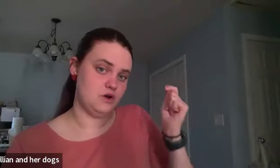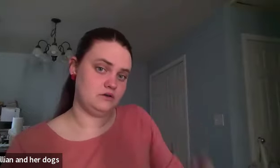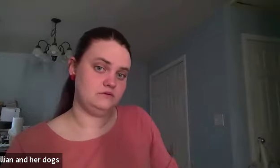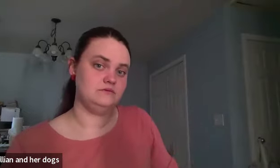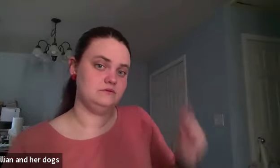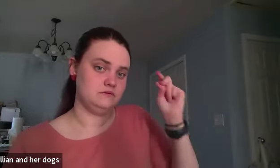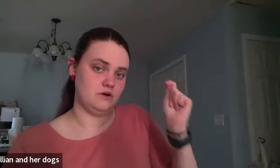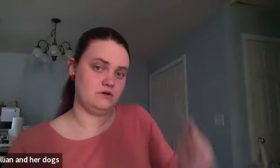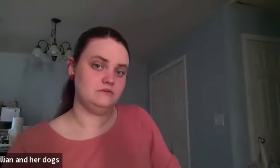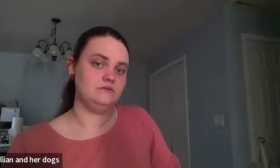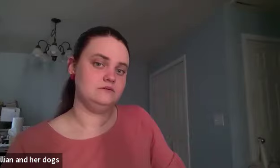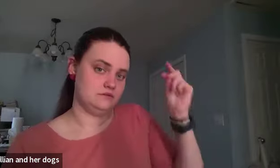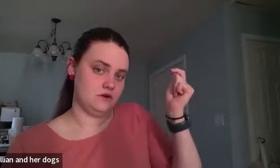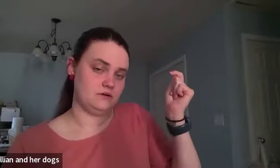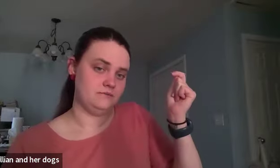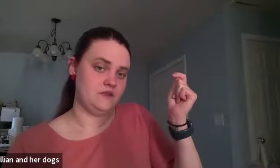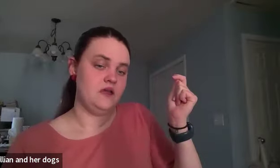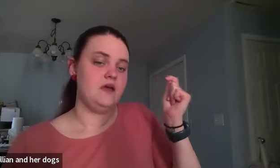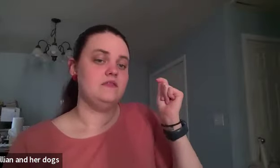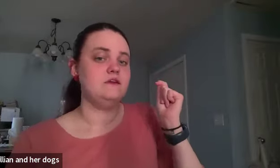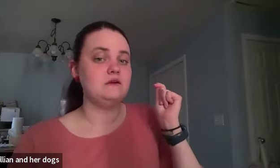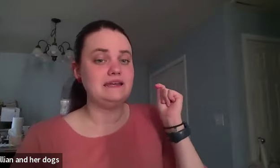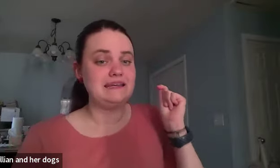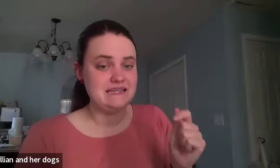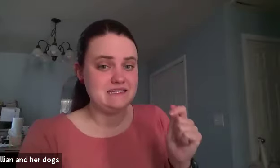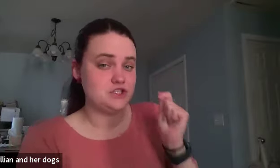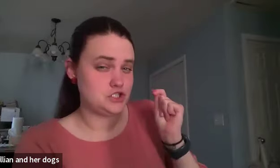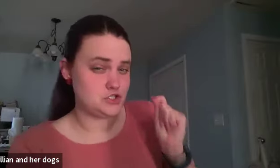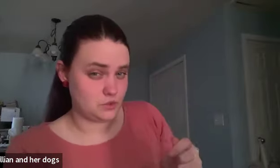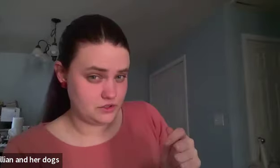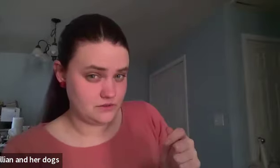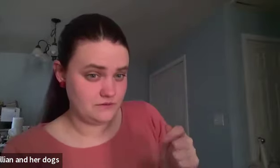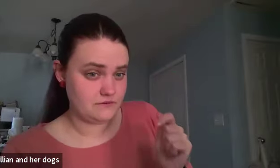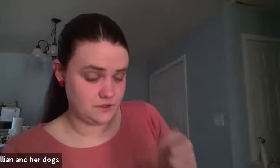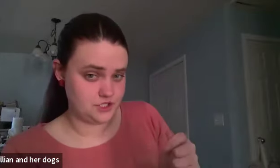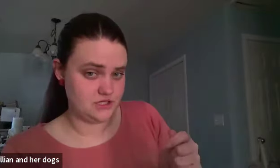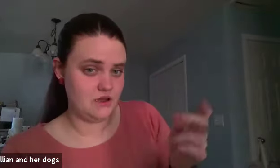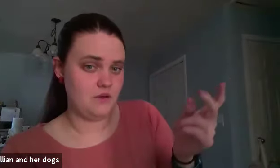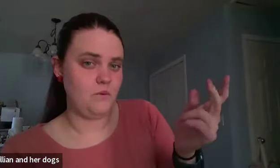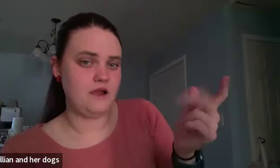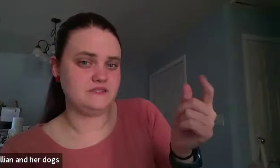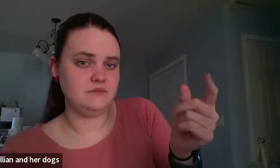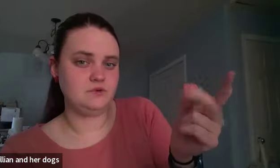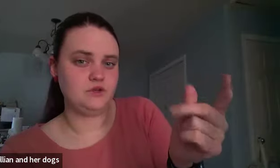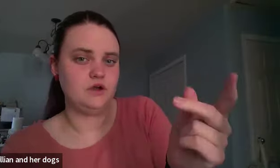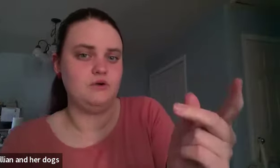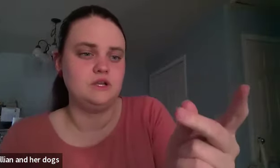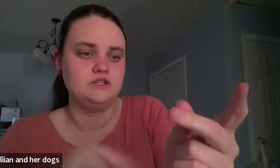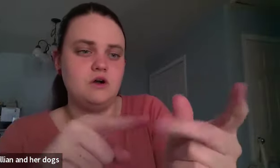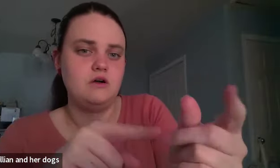Dog, dog, dog. There is a shorter version where I've seen people go